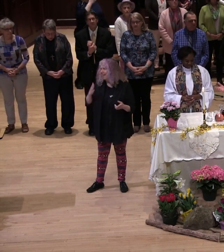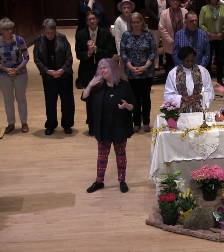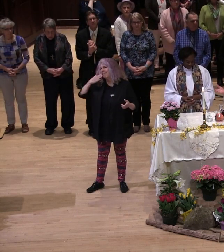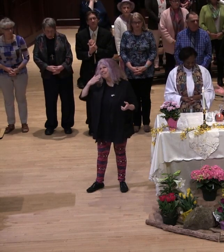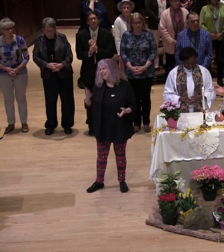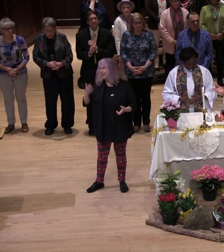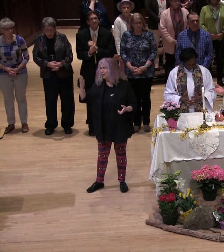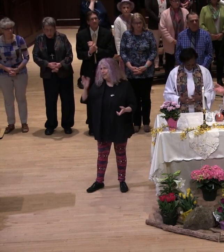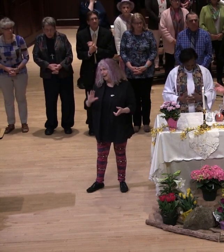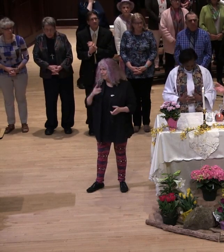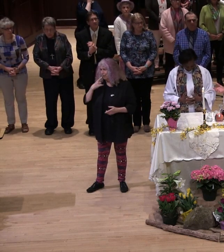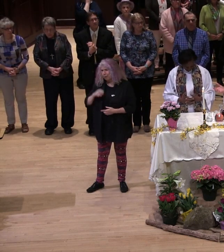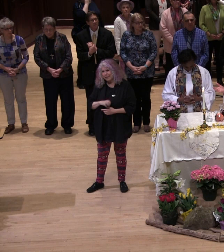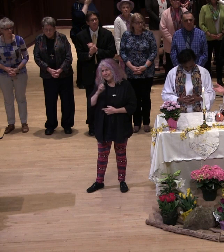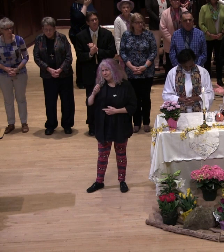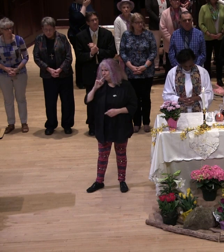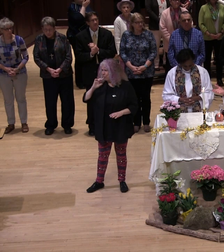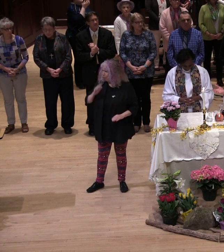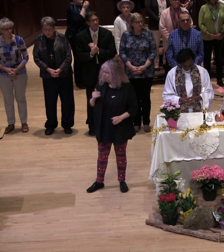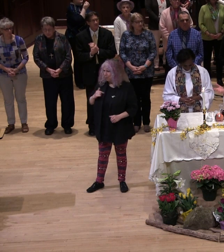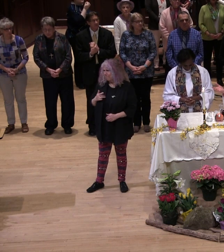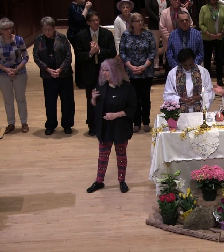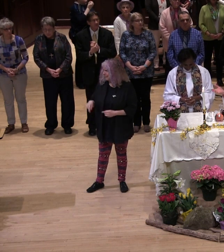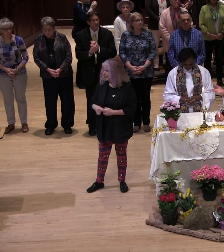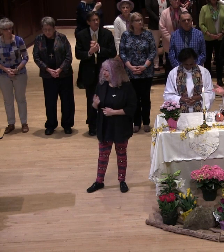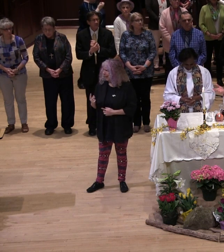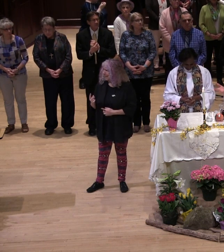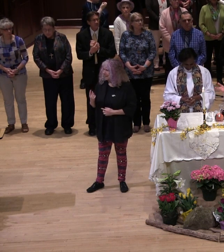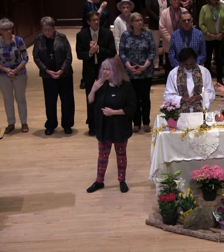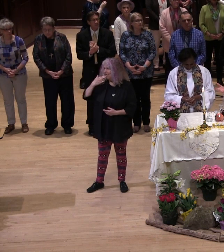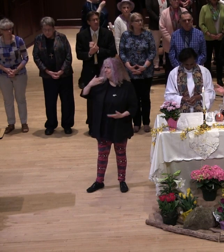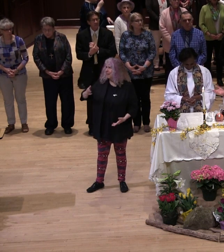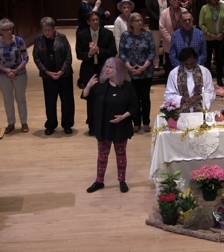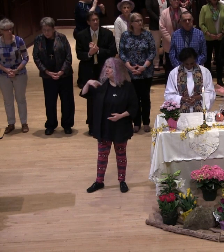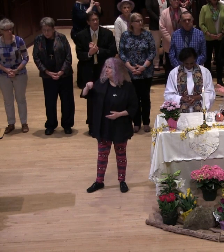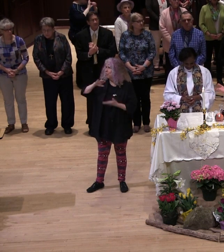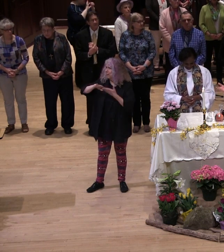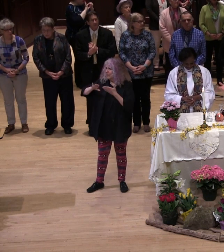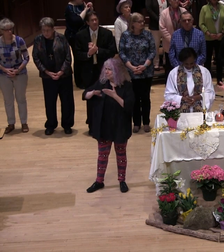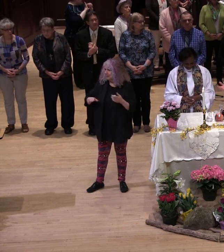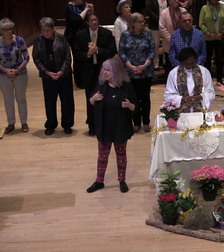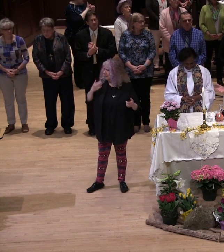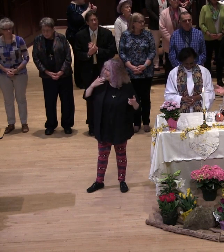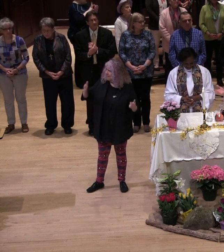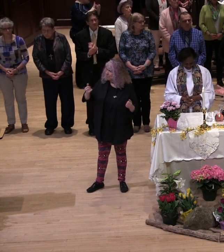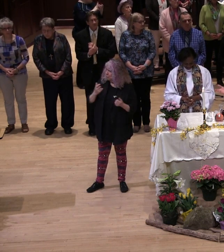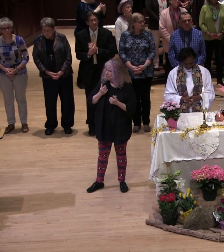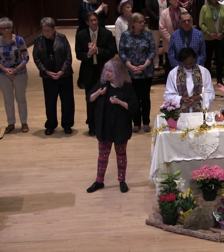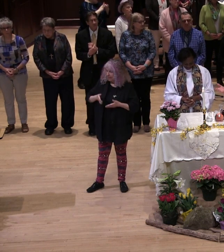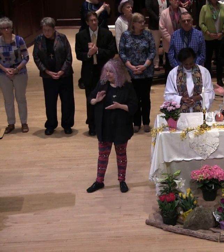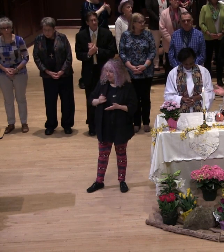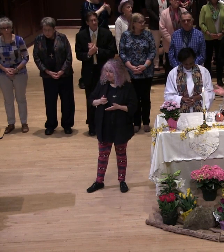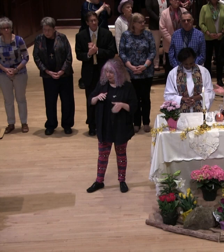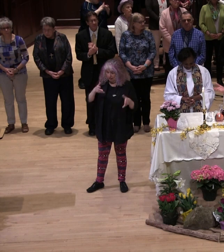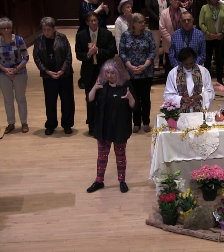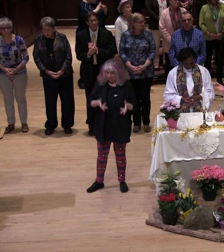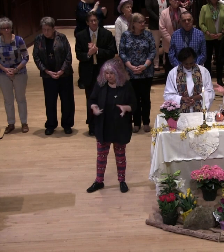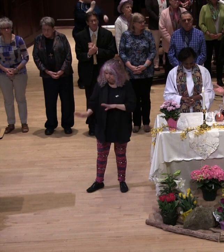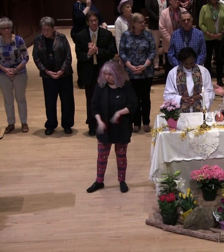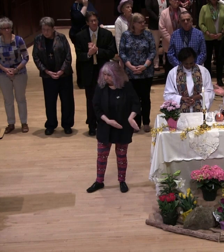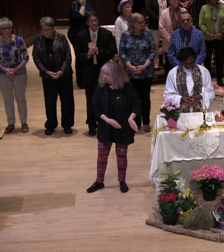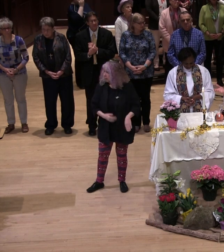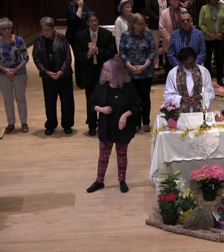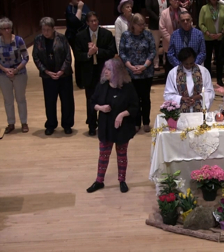Thank you, God, for Easter. Thank you for the hope that we feel today. Thank you for the forgiveness. Thank you for letting us be able to leave everything behind